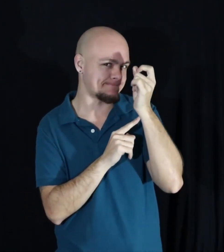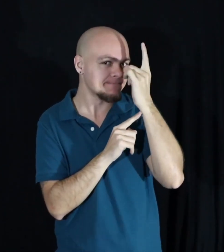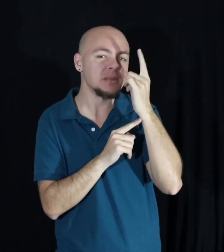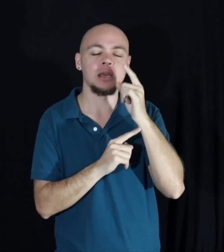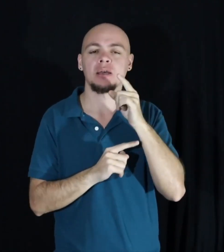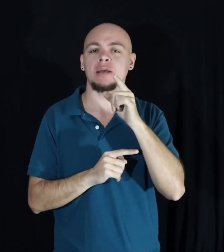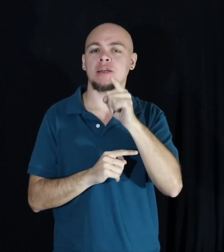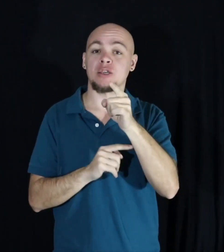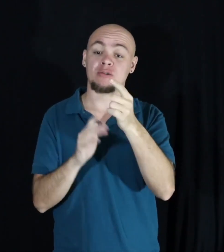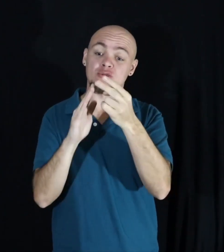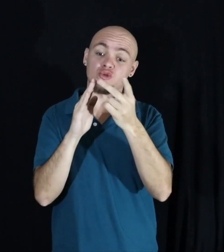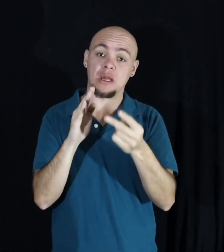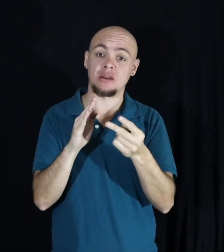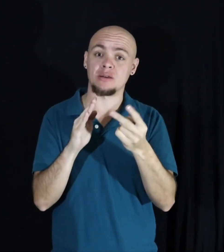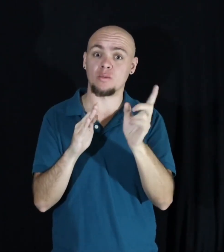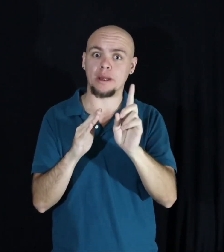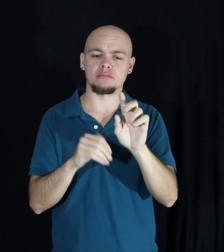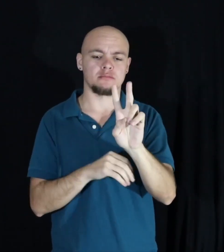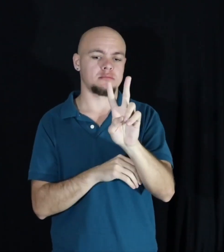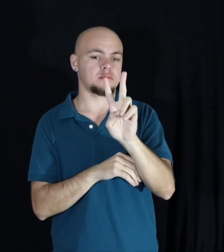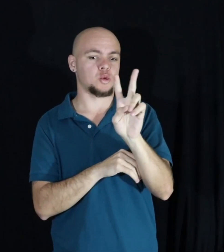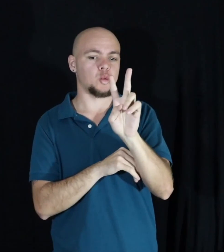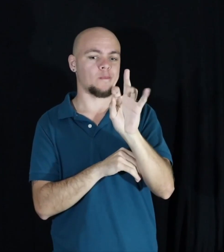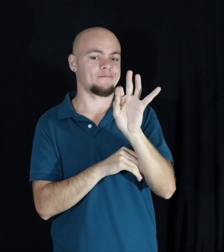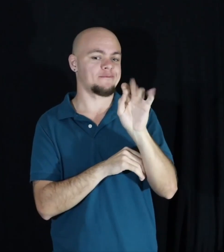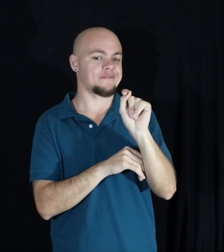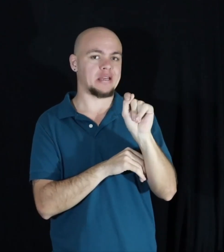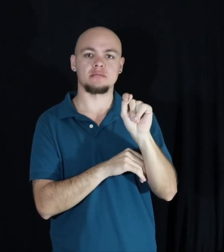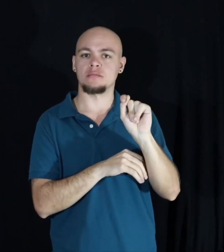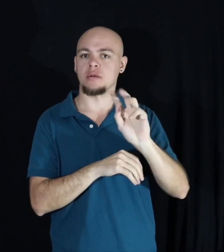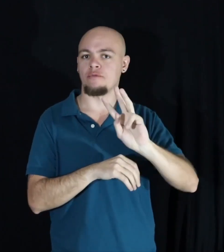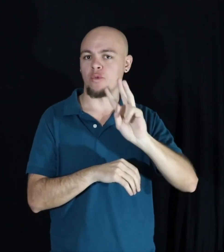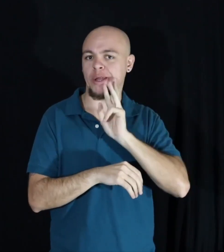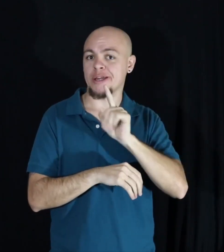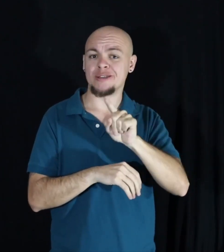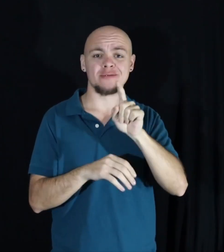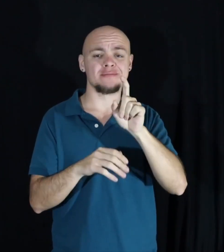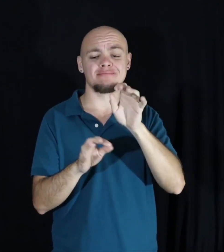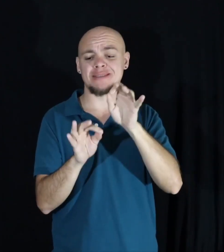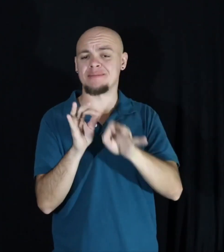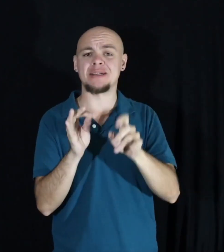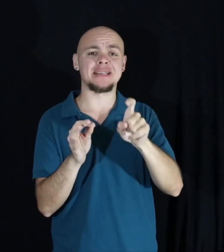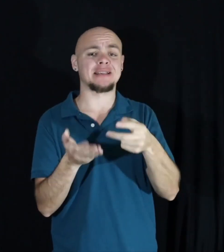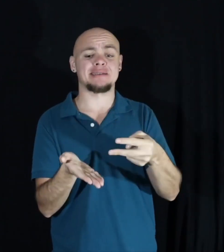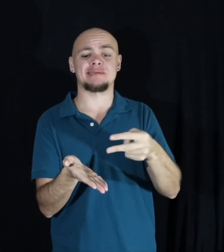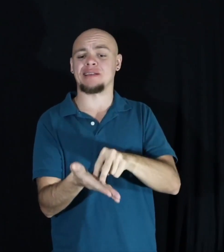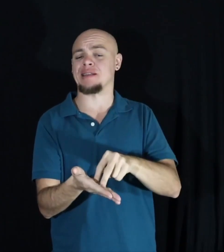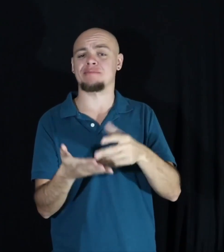that you are drowning in 2 feet of water and you simply just need to stand the hell up.